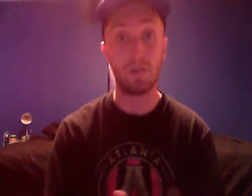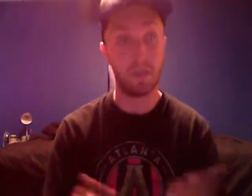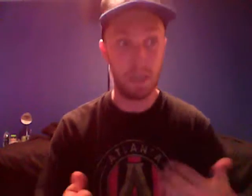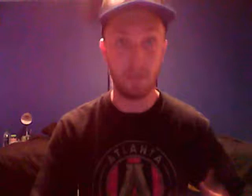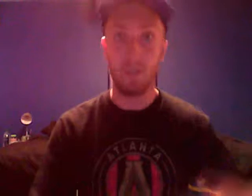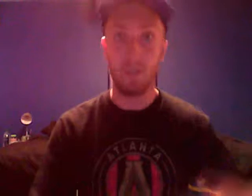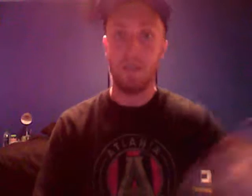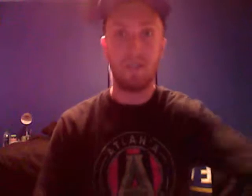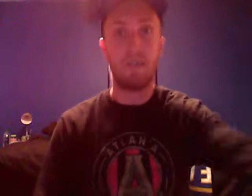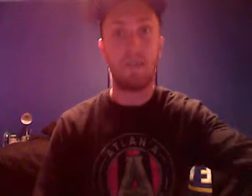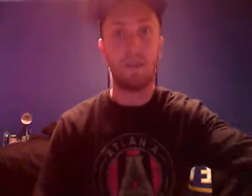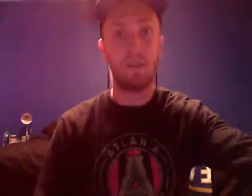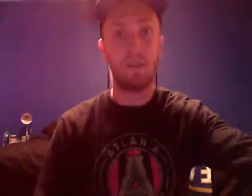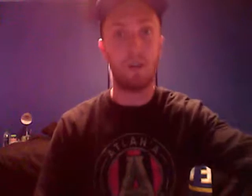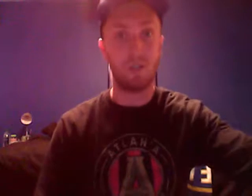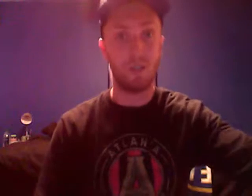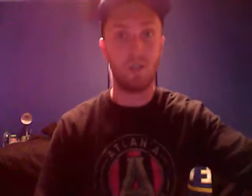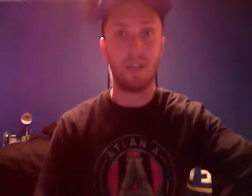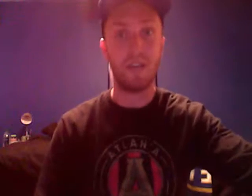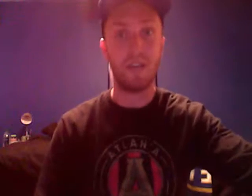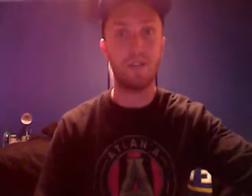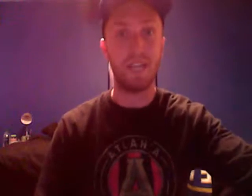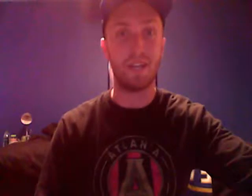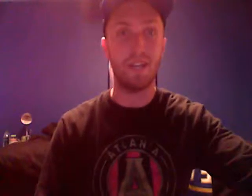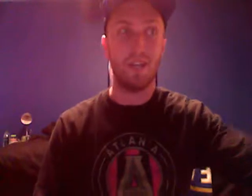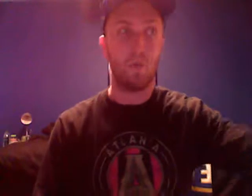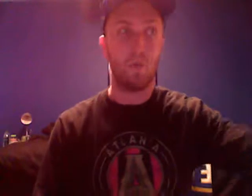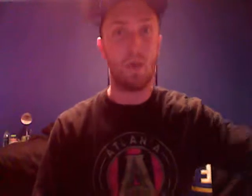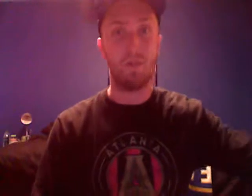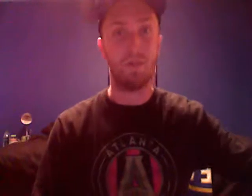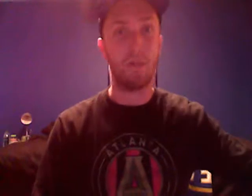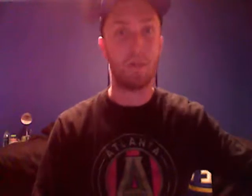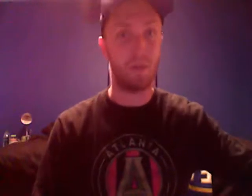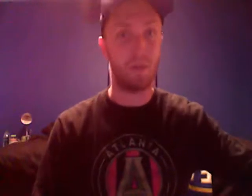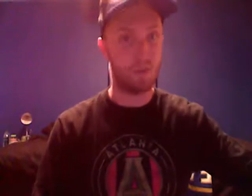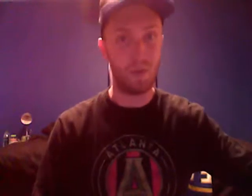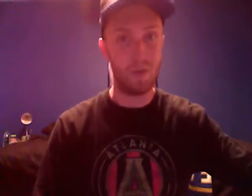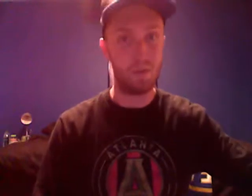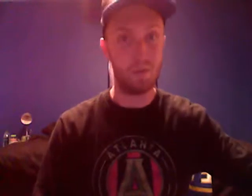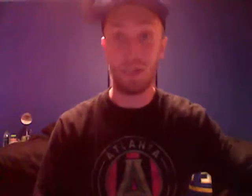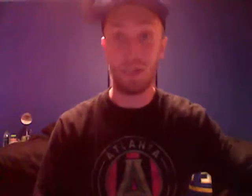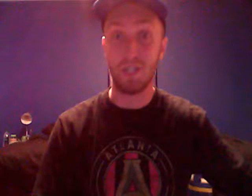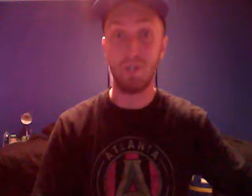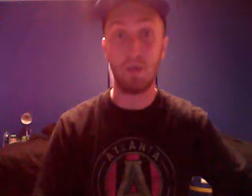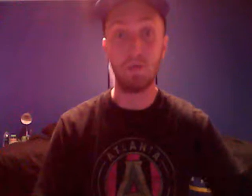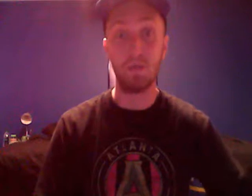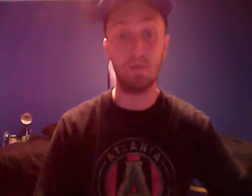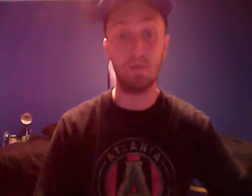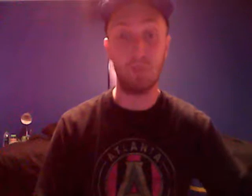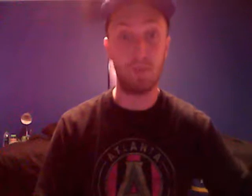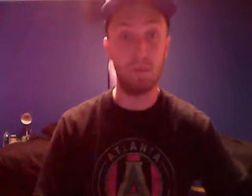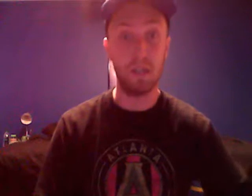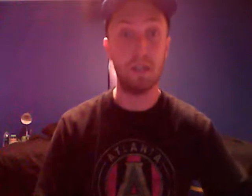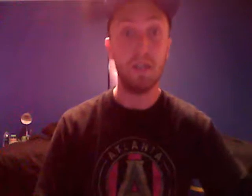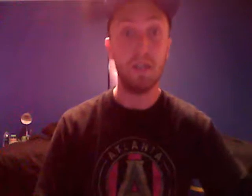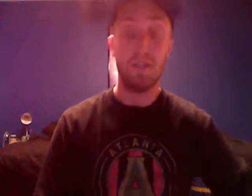because he's stepped out of the box looking to try to counterattack while the back post is wide open where he should probably be.